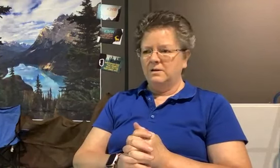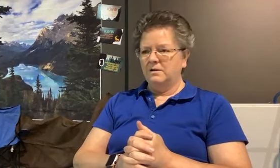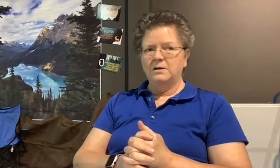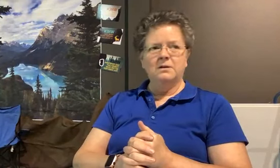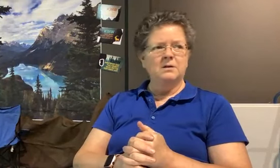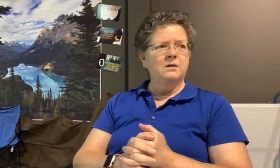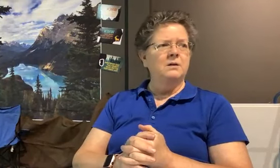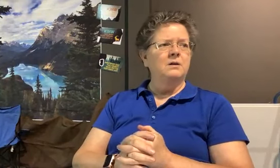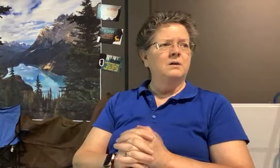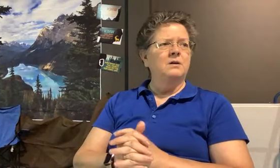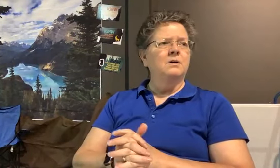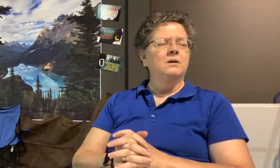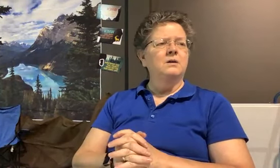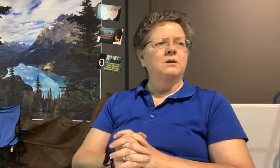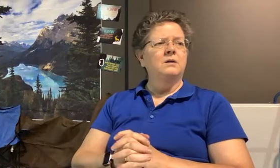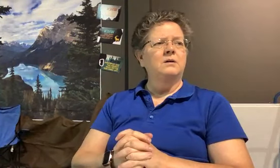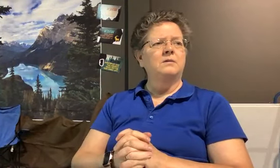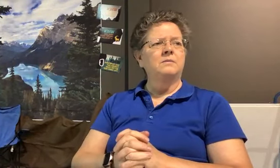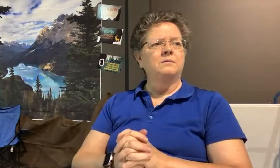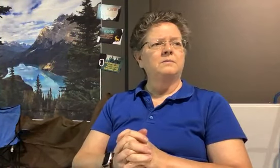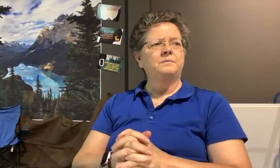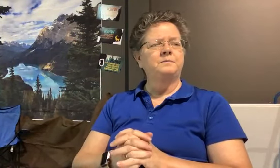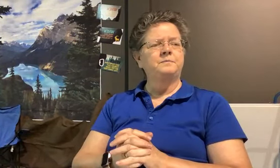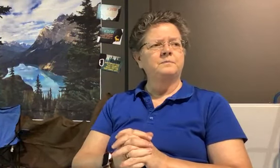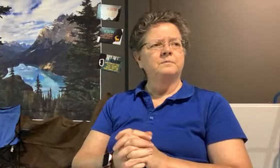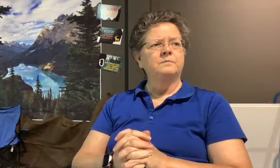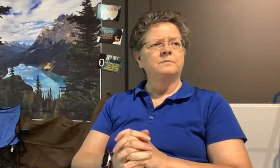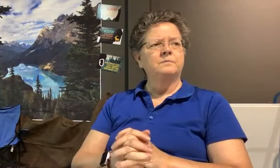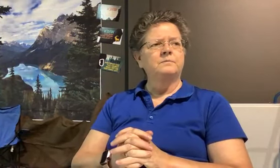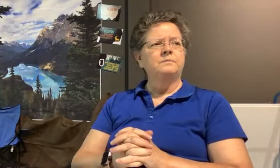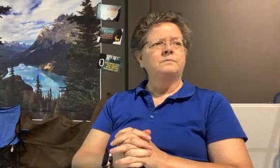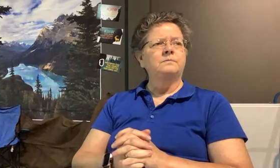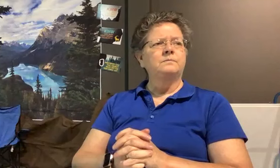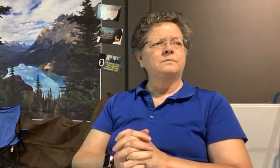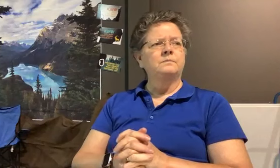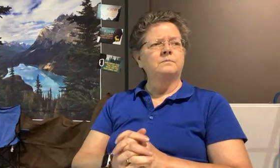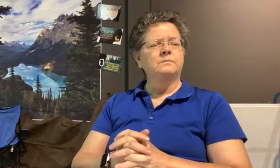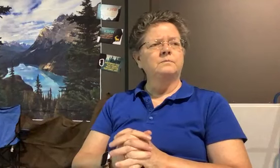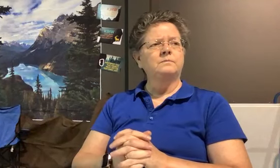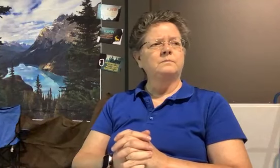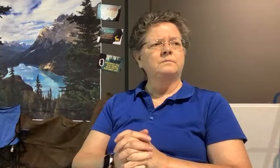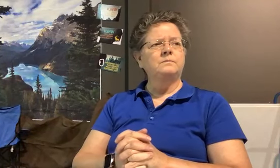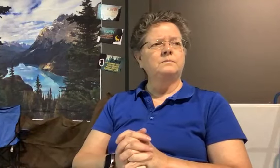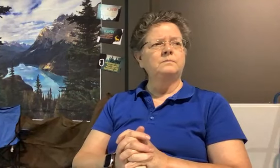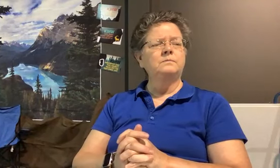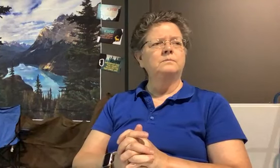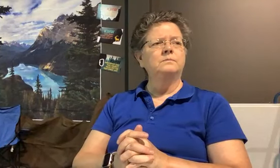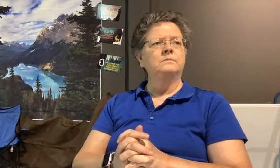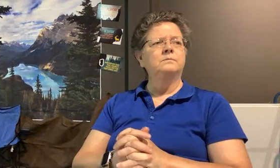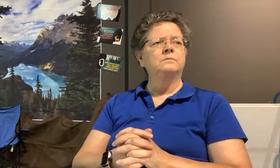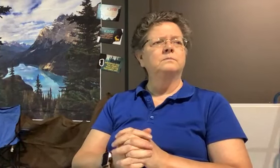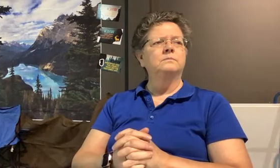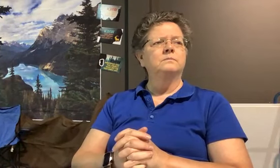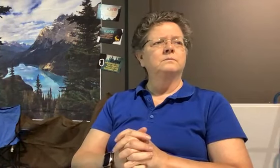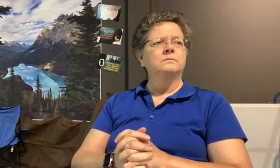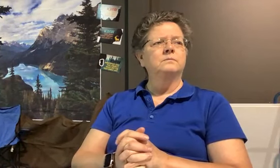One thing is like what you said earlier about if you lose a friend or somebody on Facebook because you're following God, I mean, that's